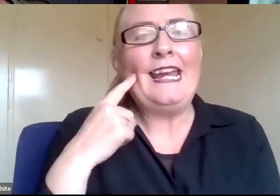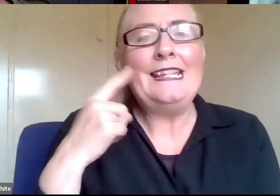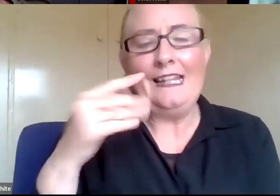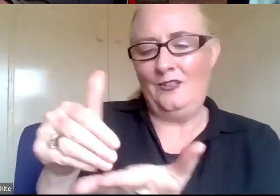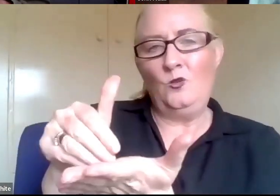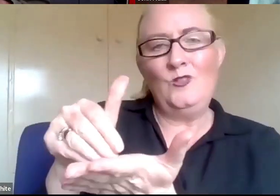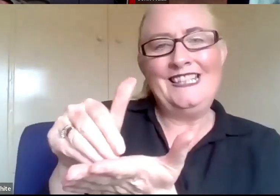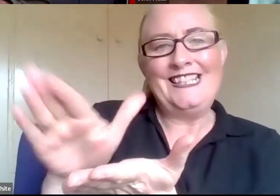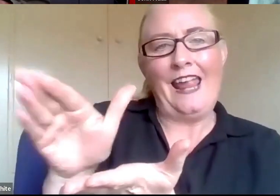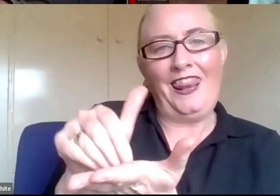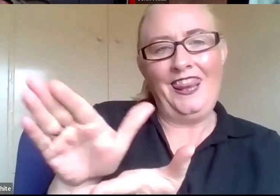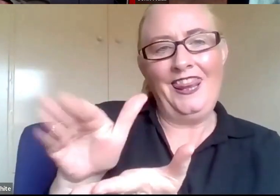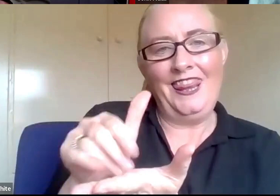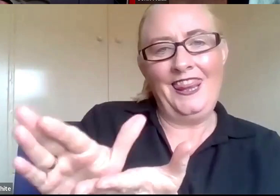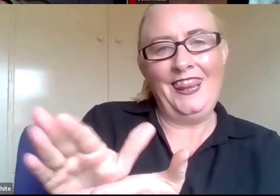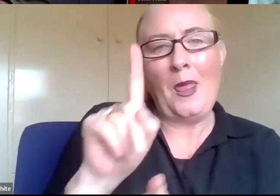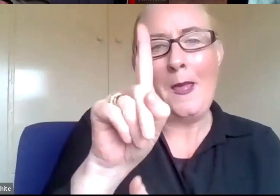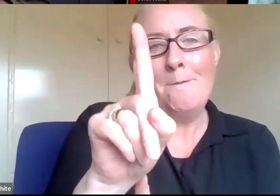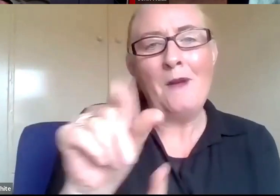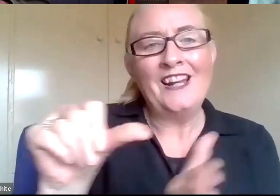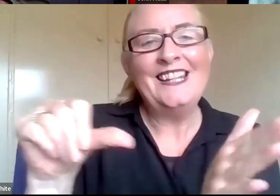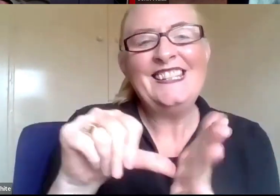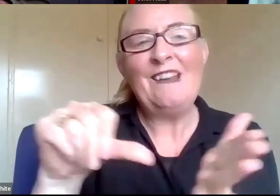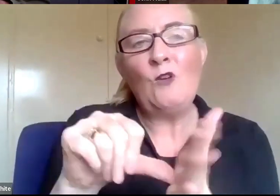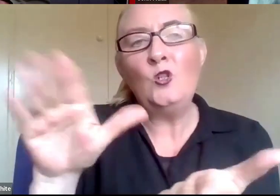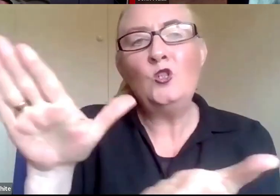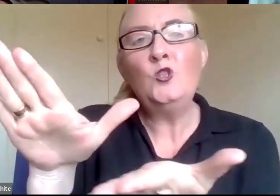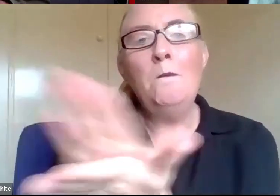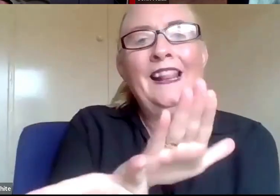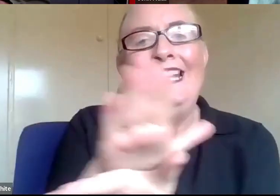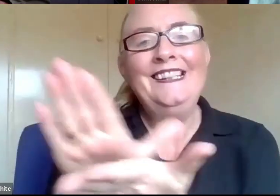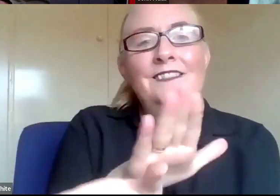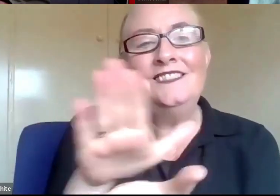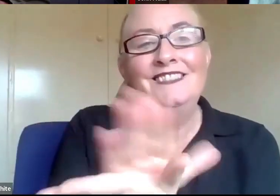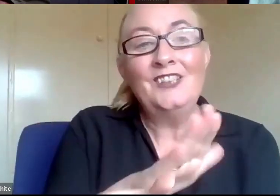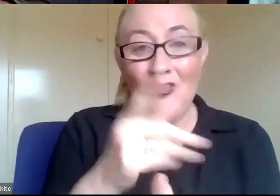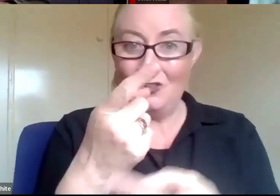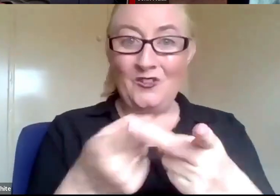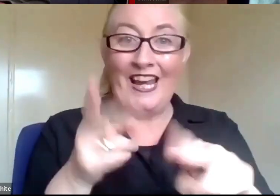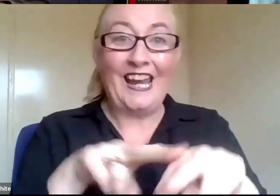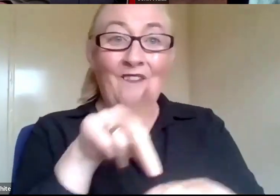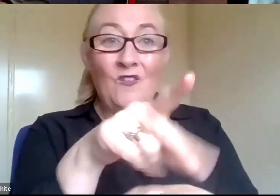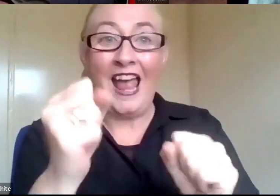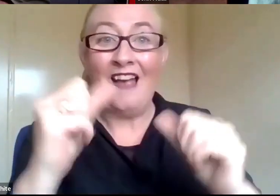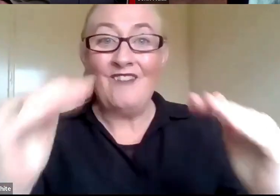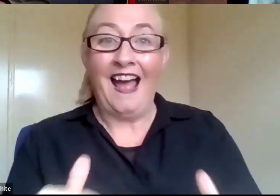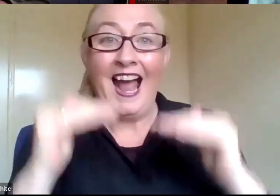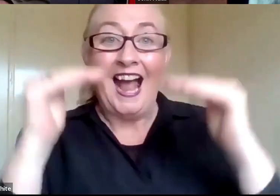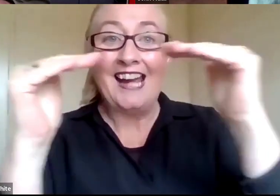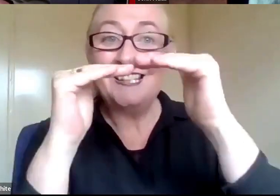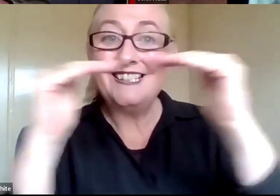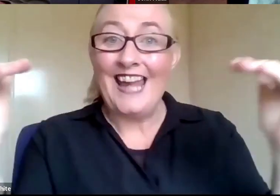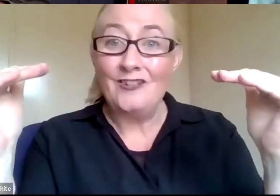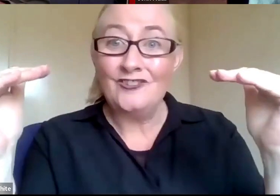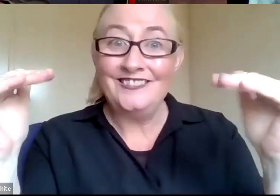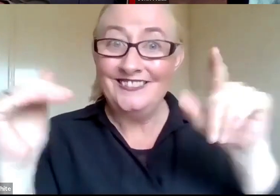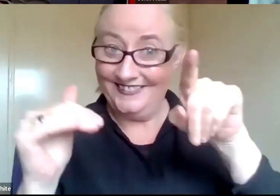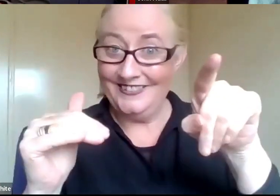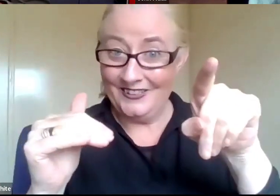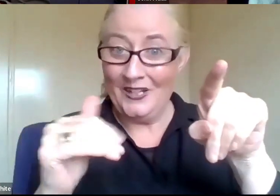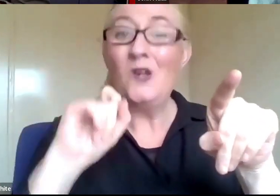please. So if you have high standards, you will sometimes find that